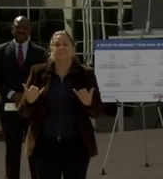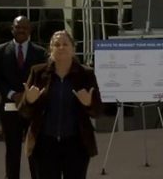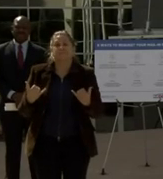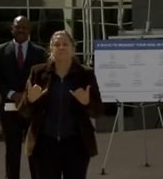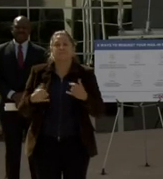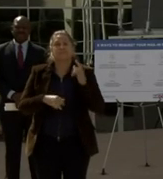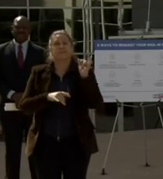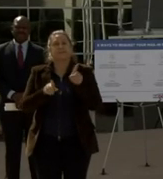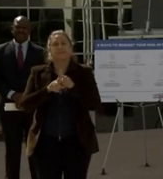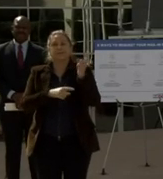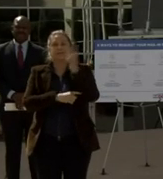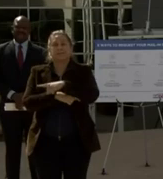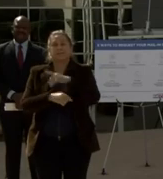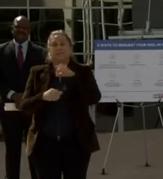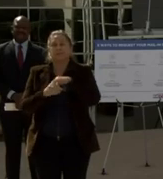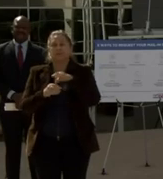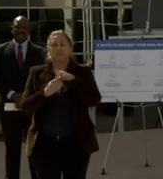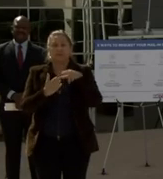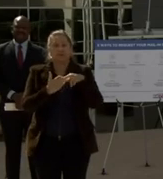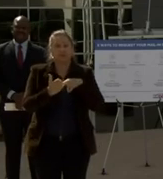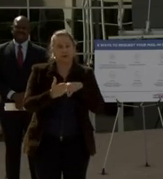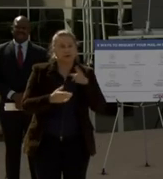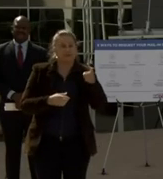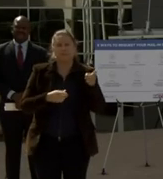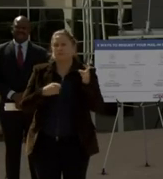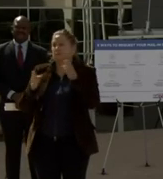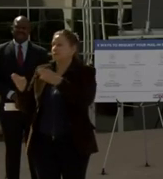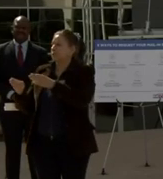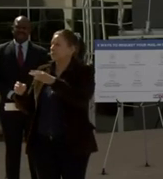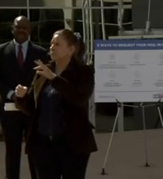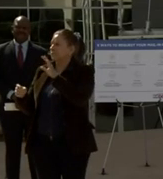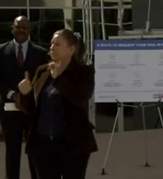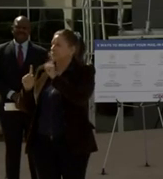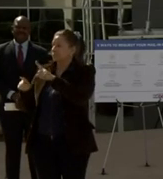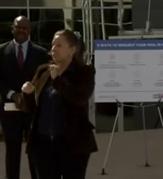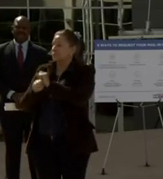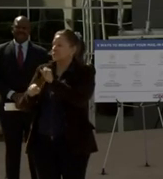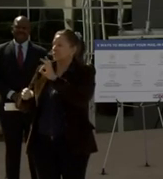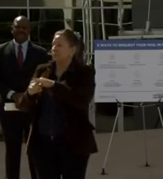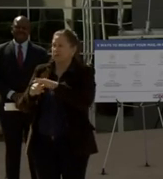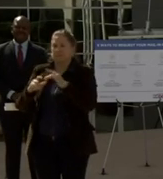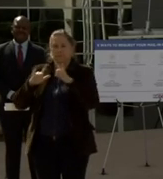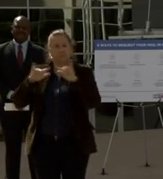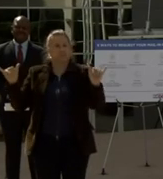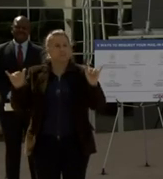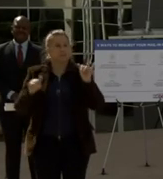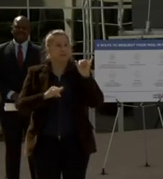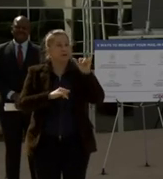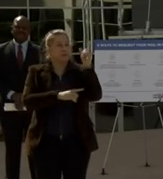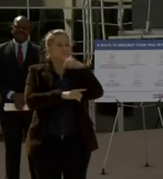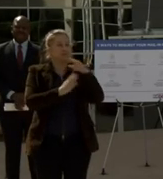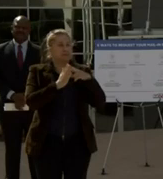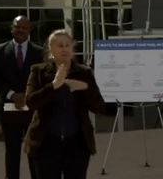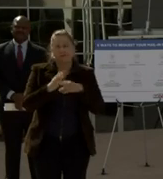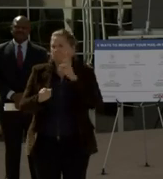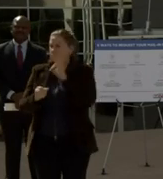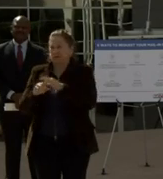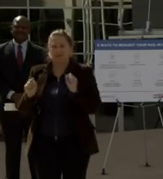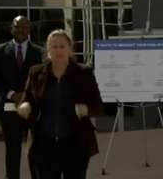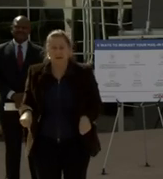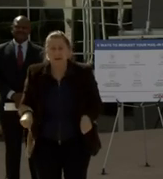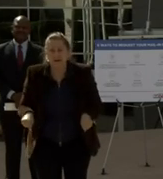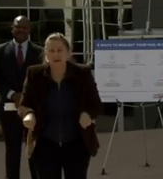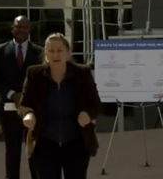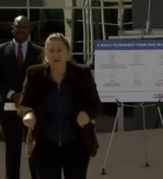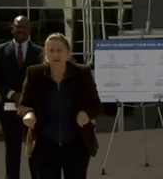still have an option to do that, and want to encourage everybody, as Mr. Bennett talked about, to be able to stagger their coming to that and follow those guidelines. But we're going to